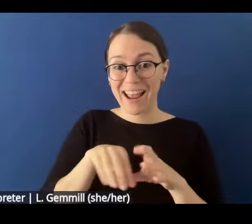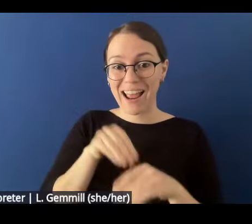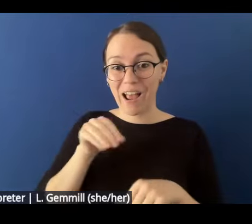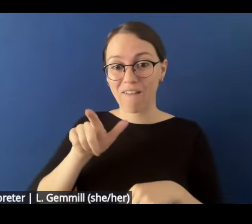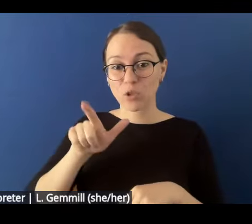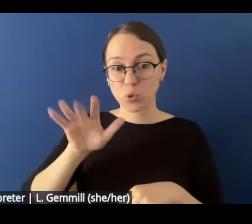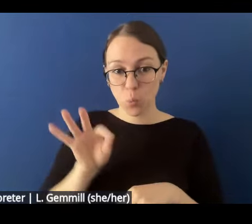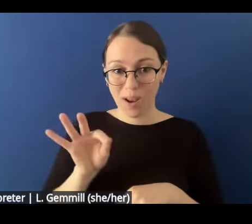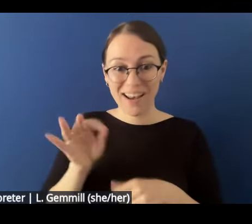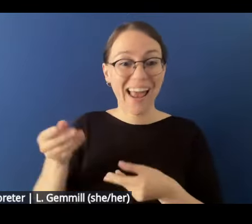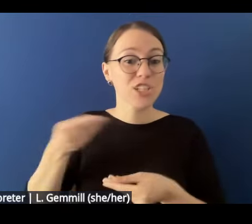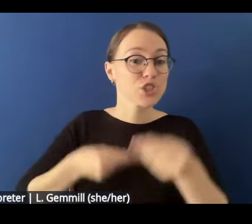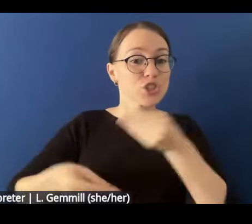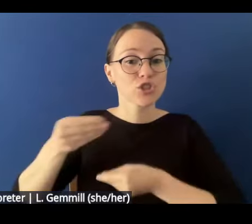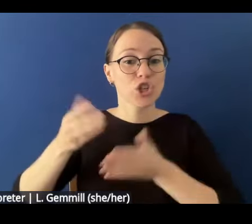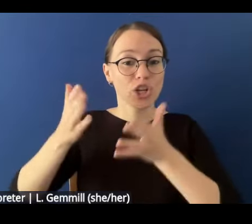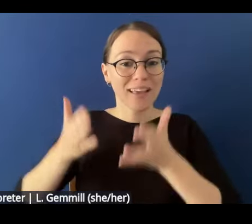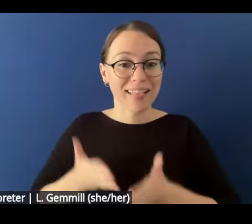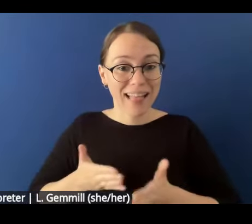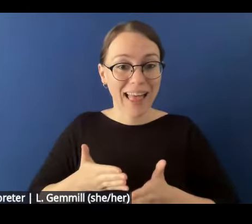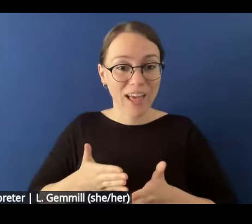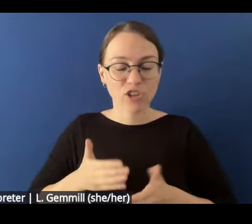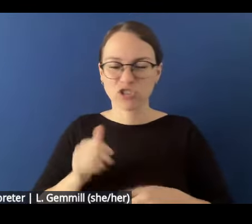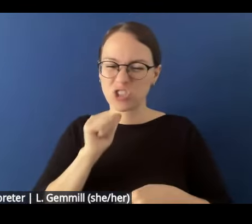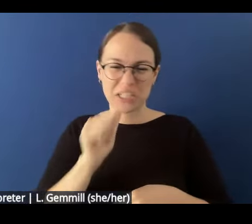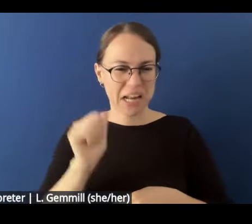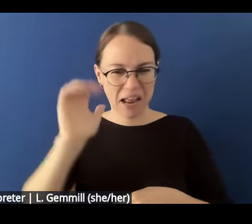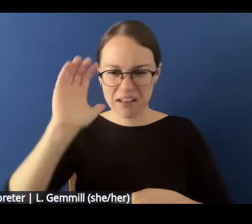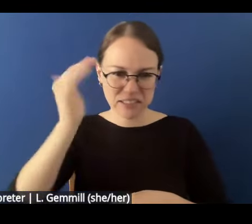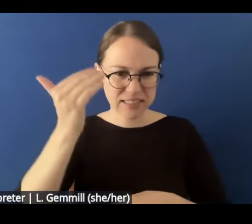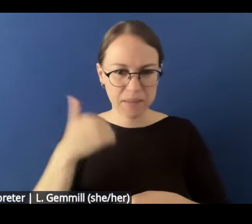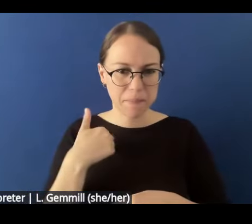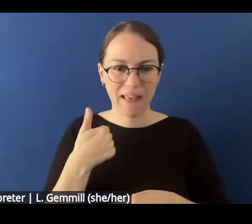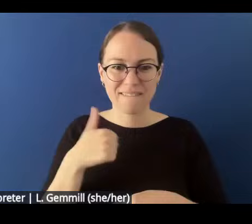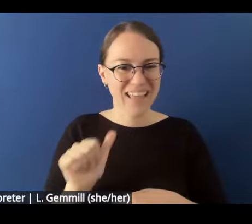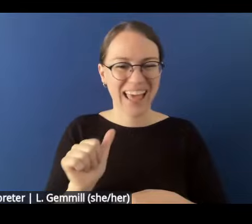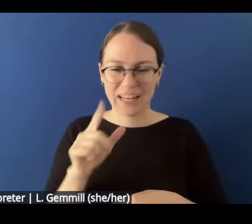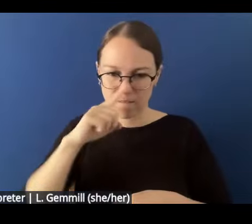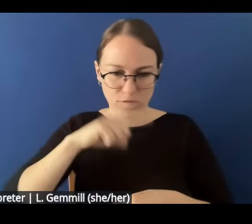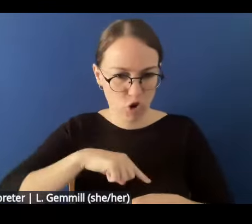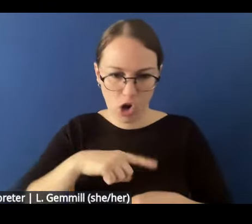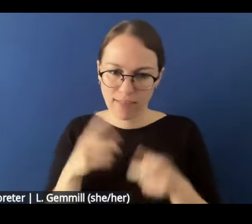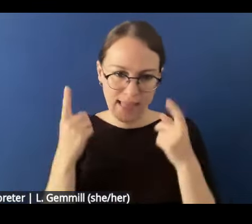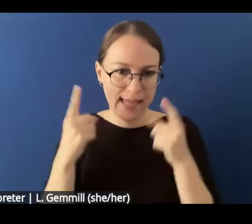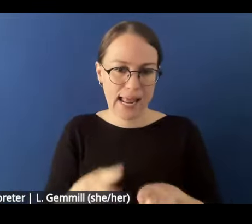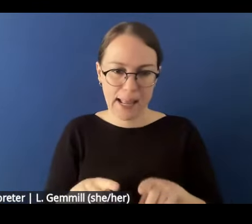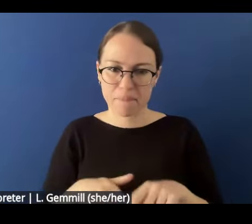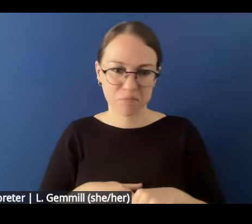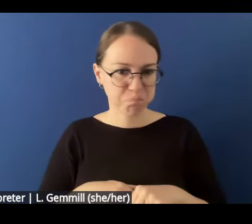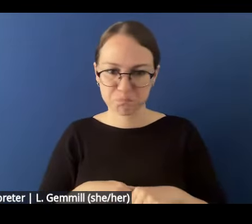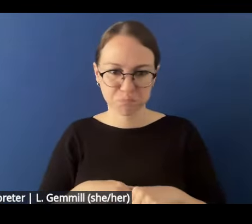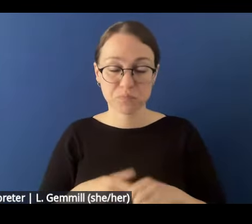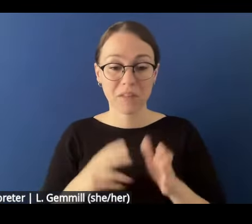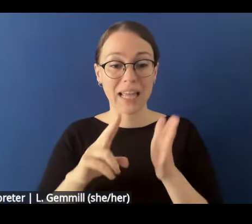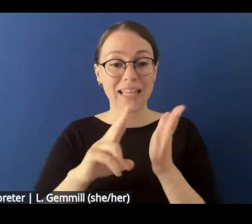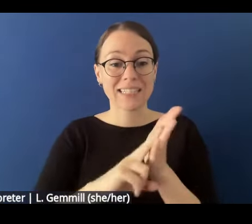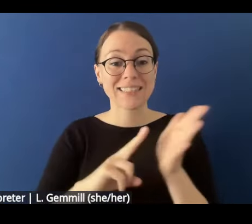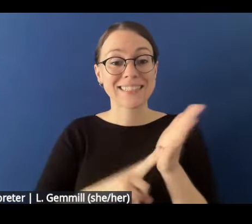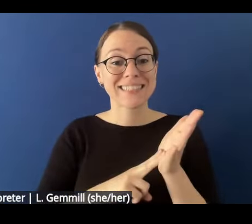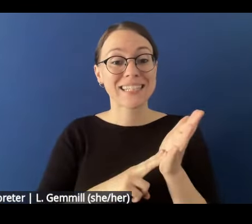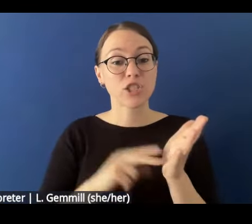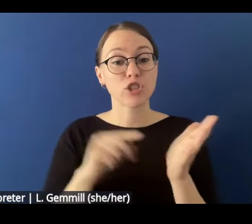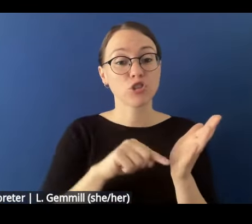with exemplars, it did not appear that there was any circulator fraud that had taken place. The signatures overall matched the